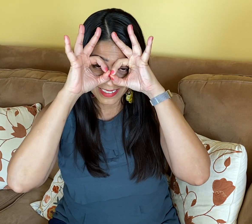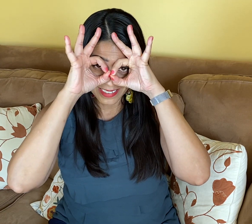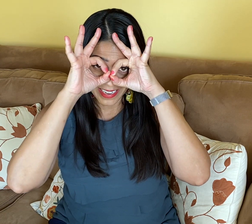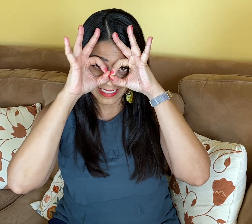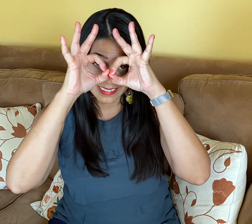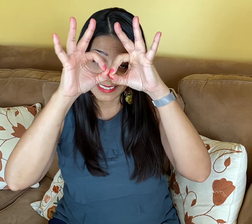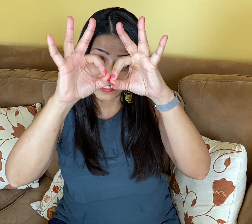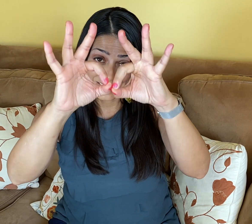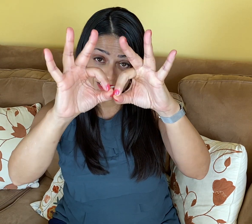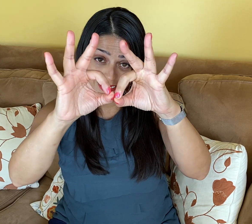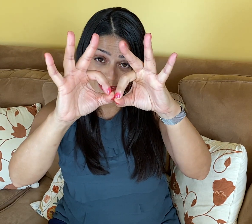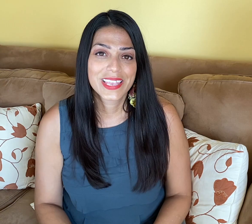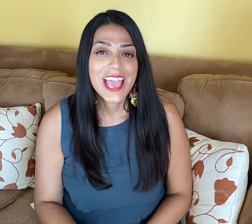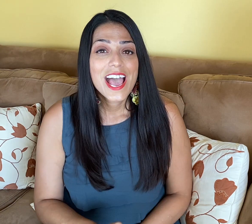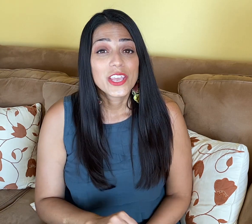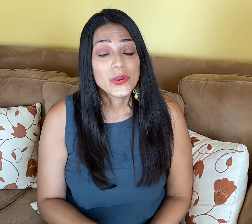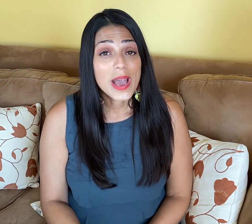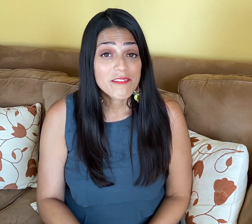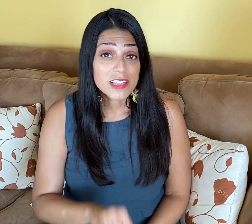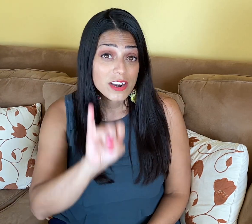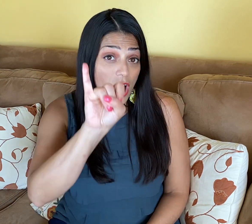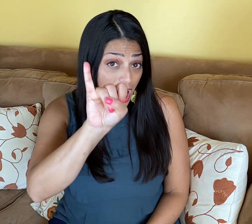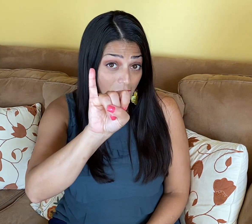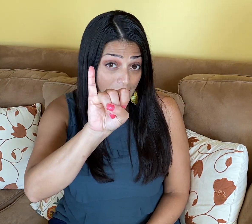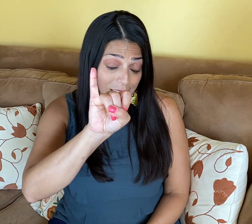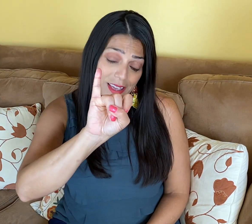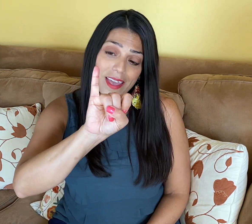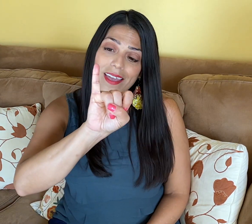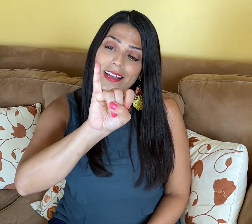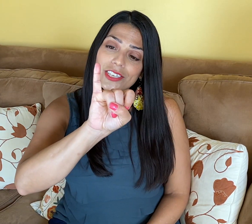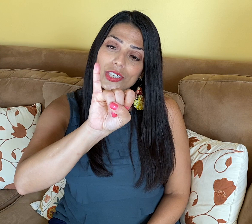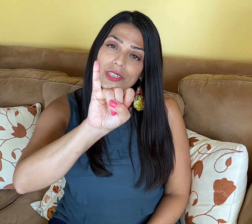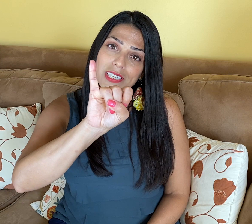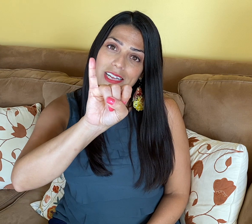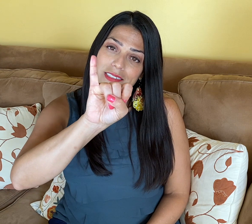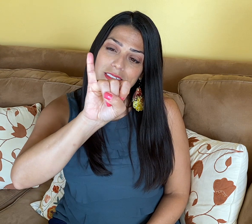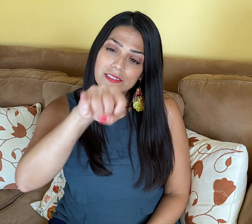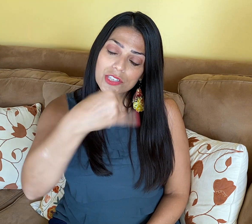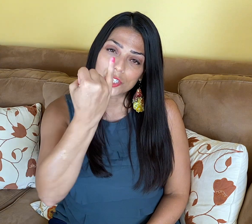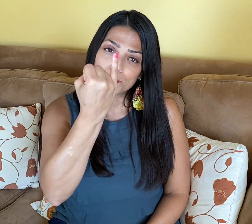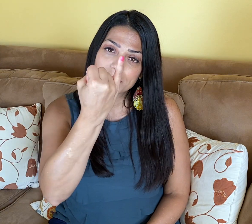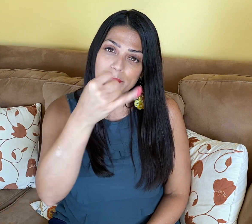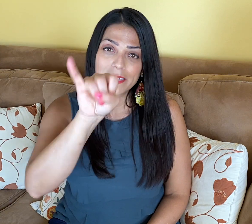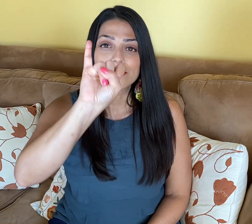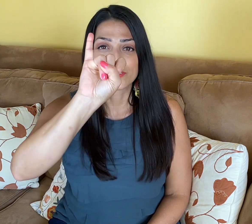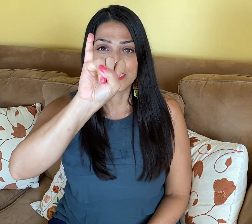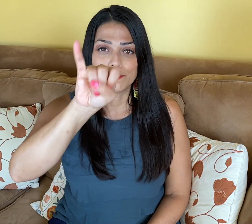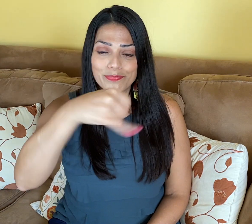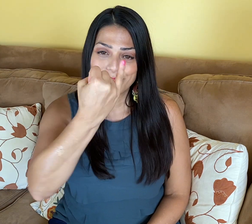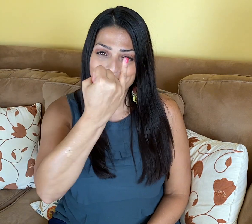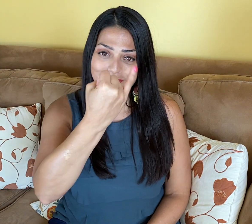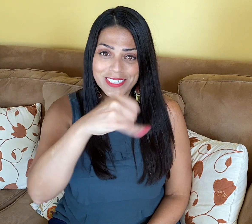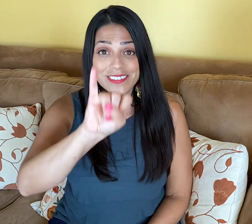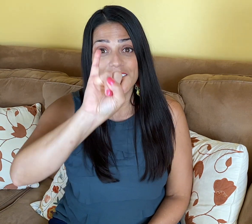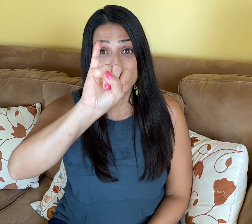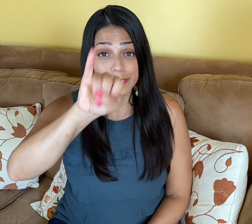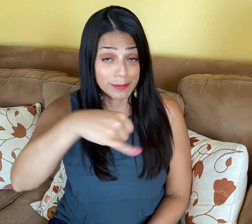You can see. You have the letter I, and you can scoop some ice cream. This actually becomes a